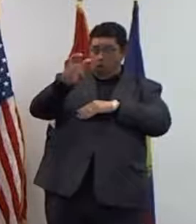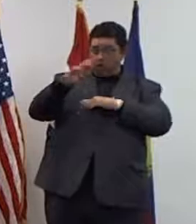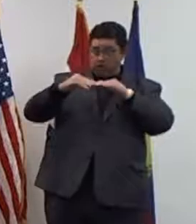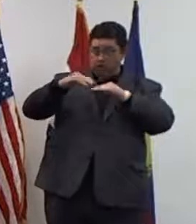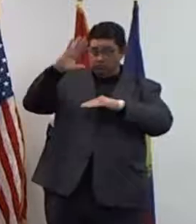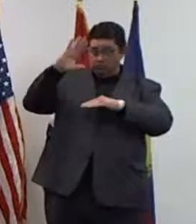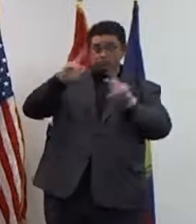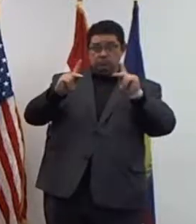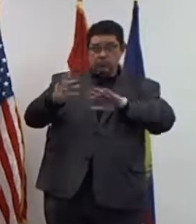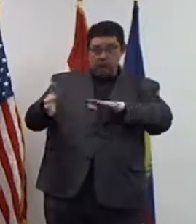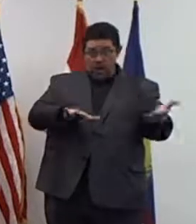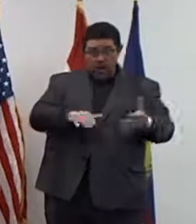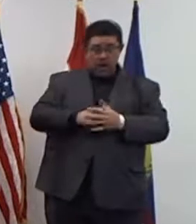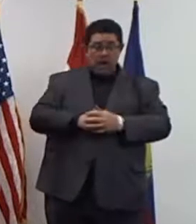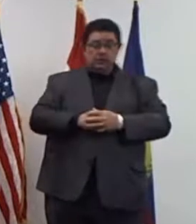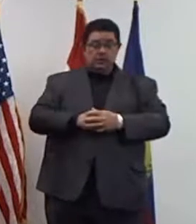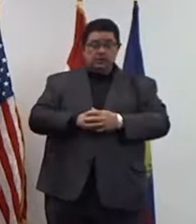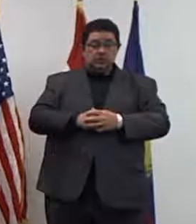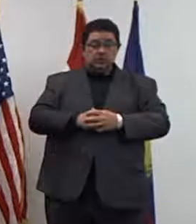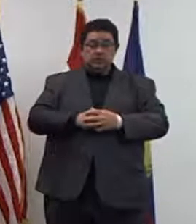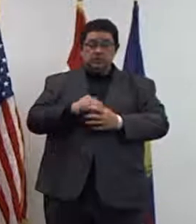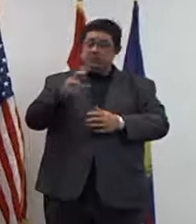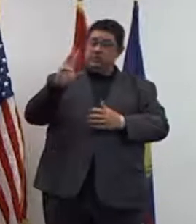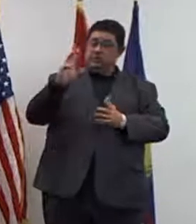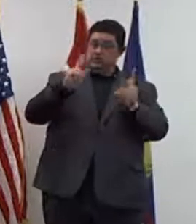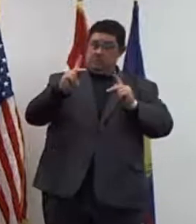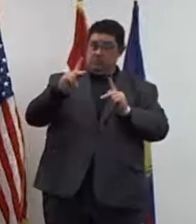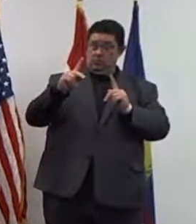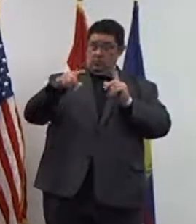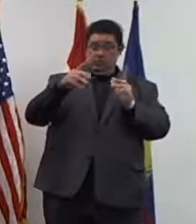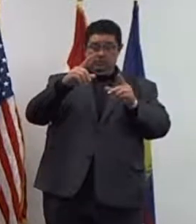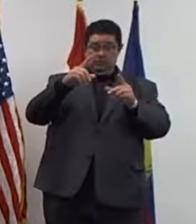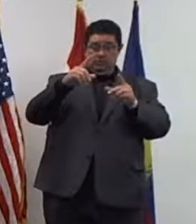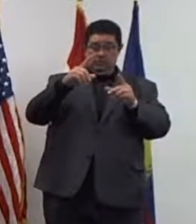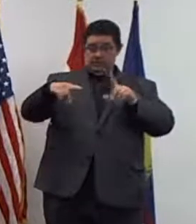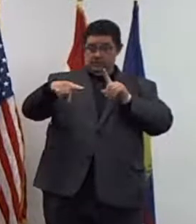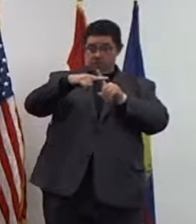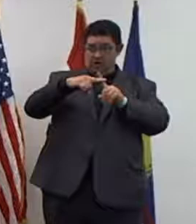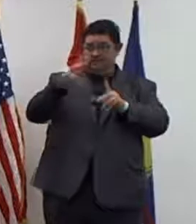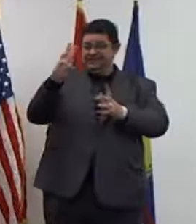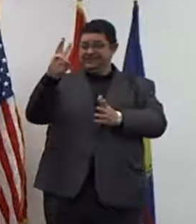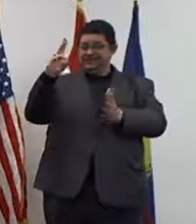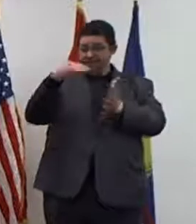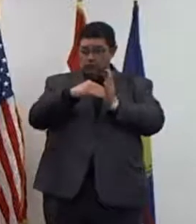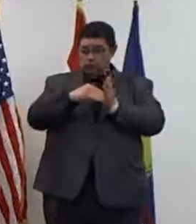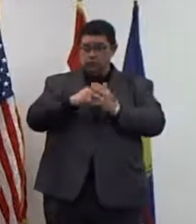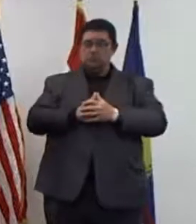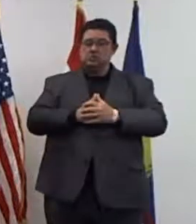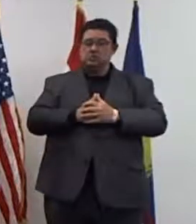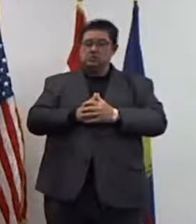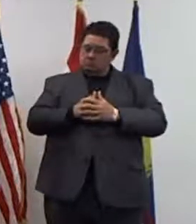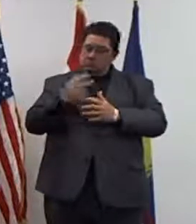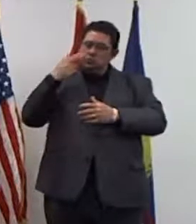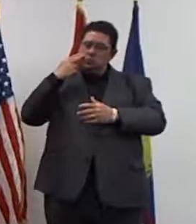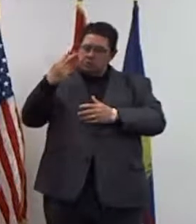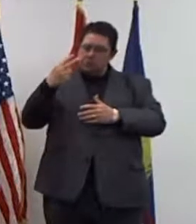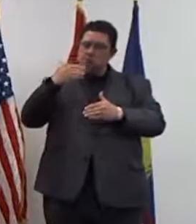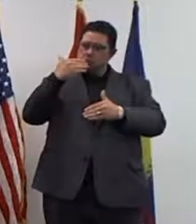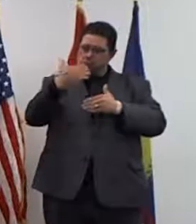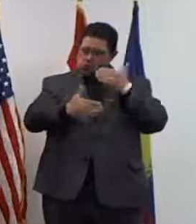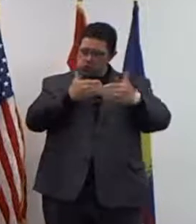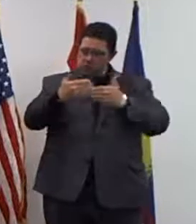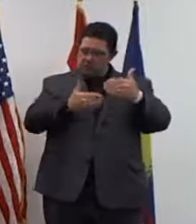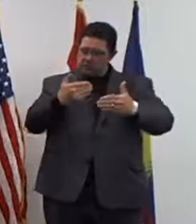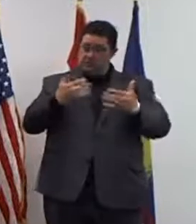COVID-19 and another 6,000 who have tested positive. But we are beginning to see some progress on this front. We are now able to test